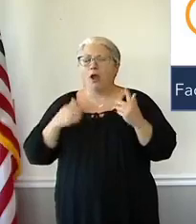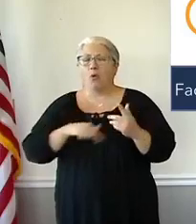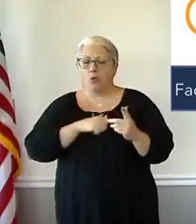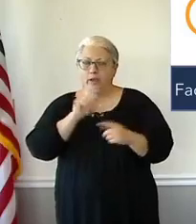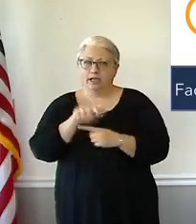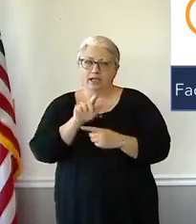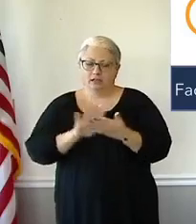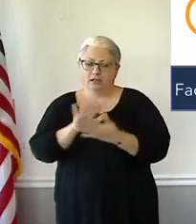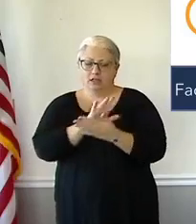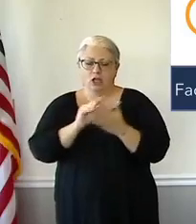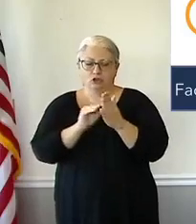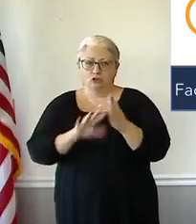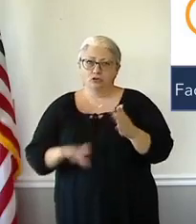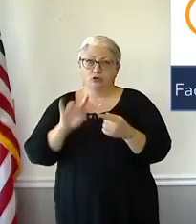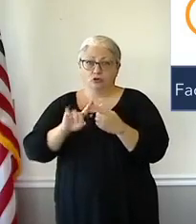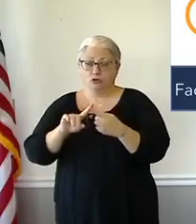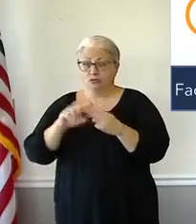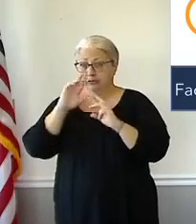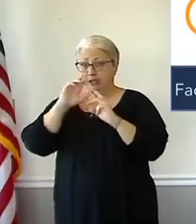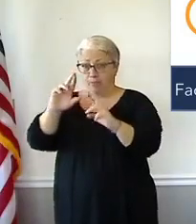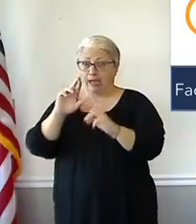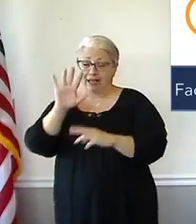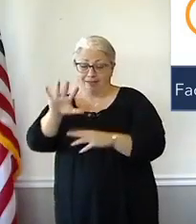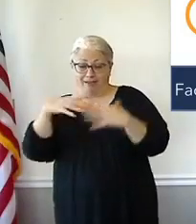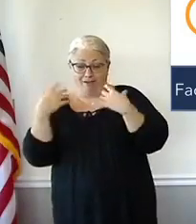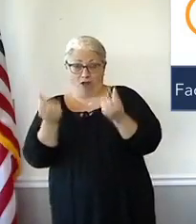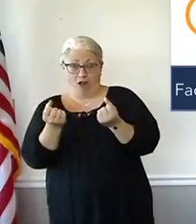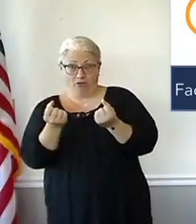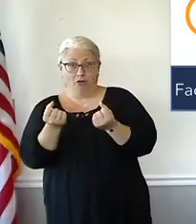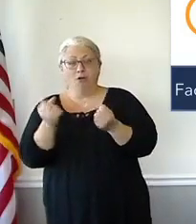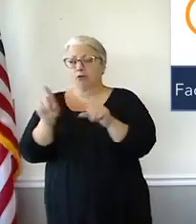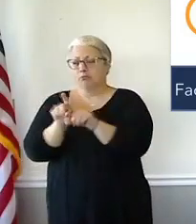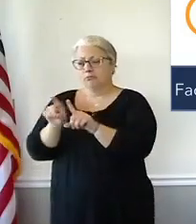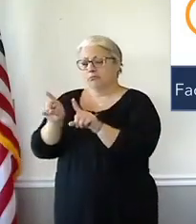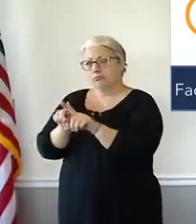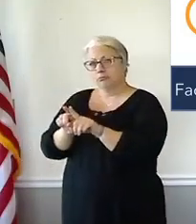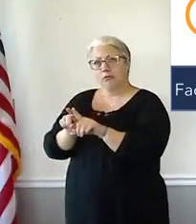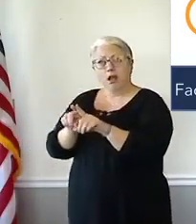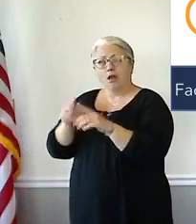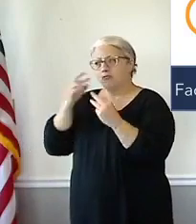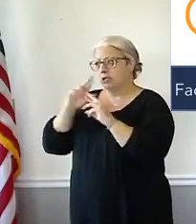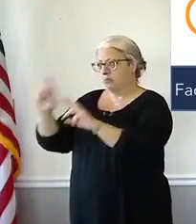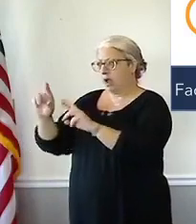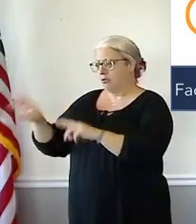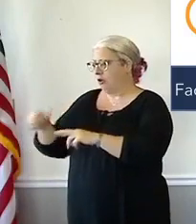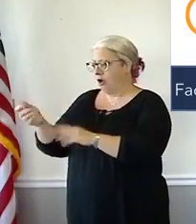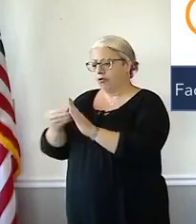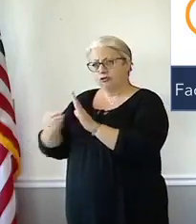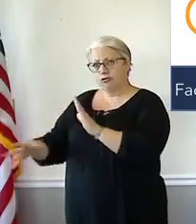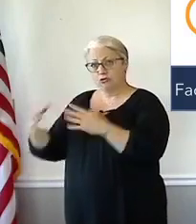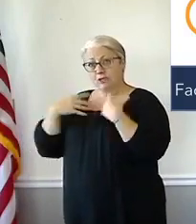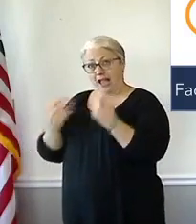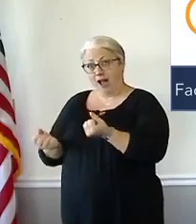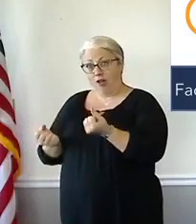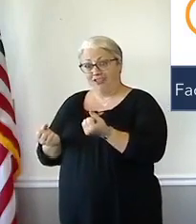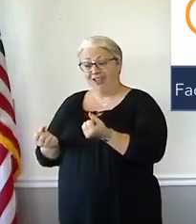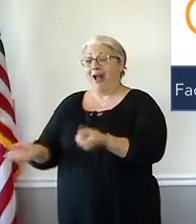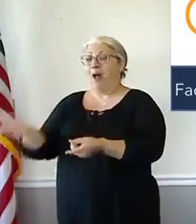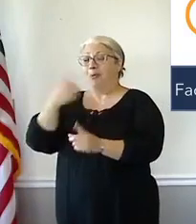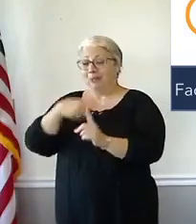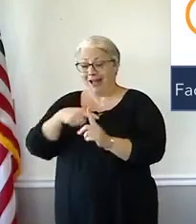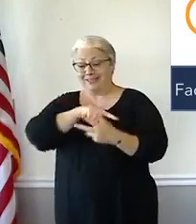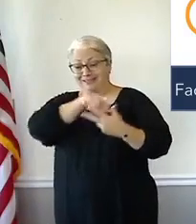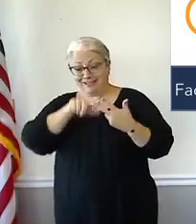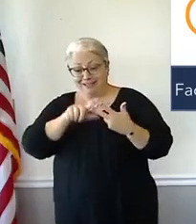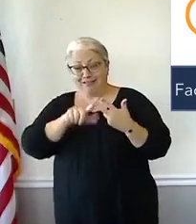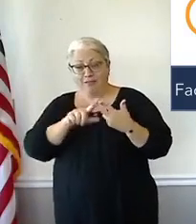respect their health, respect the health of their fellow students, and the public health. So,